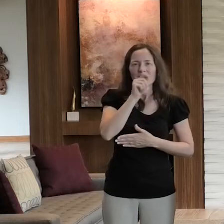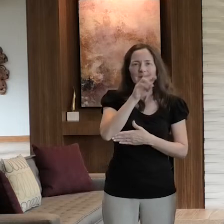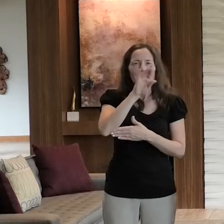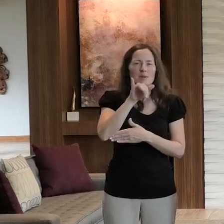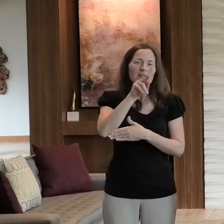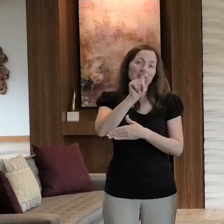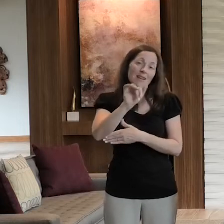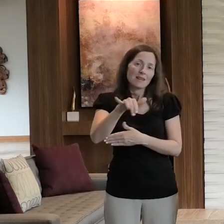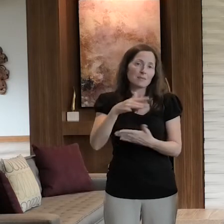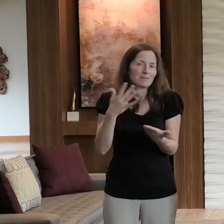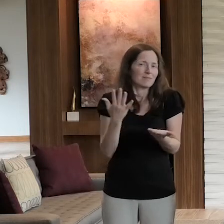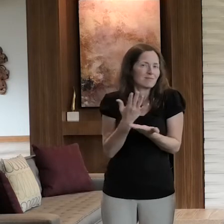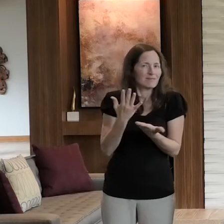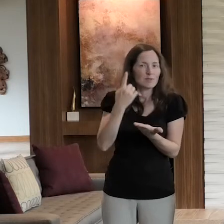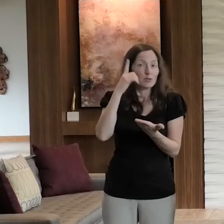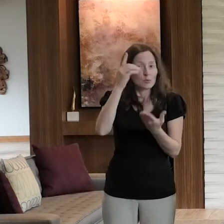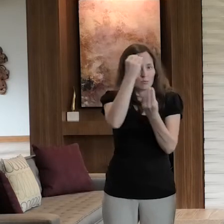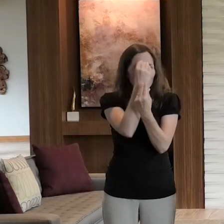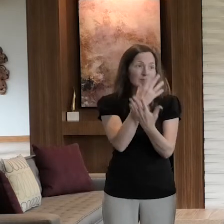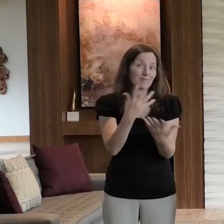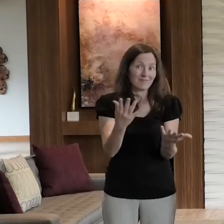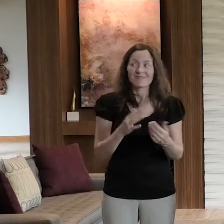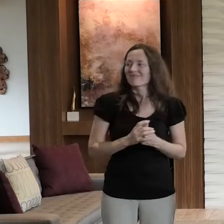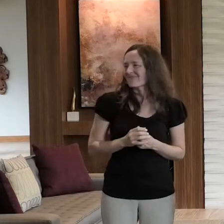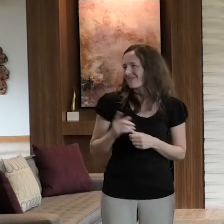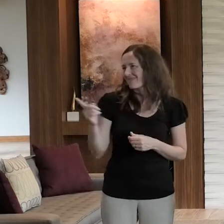his thoughts on that matter.